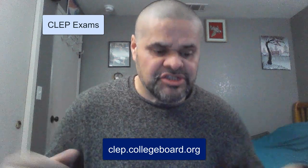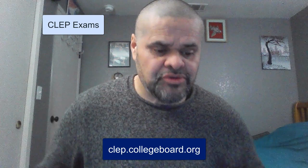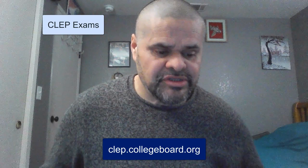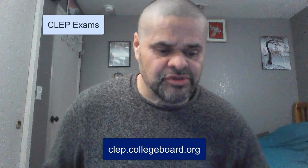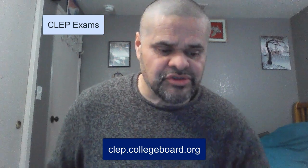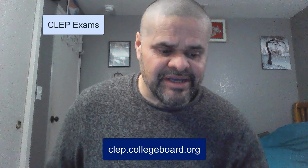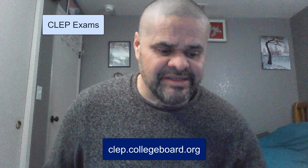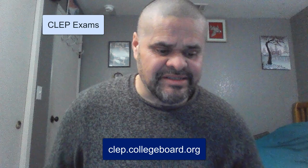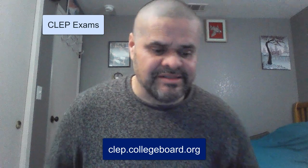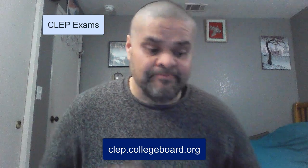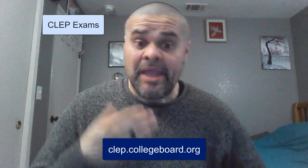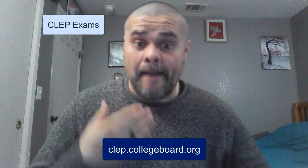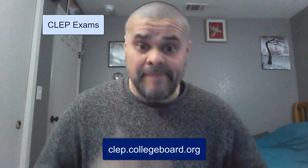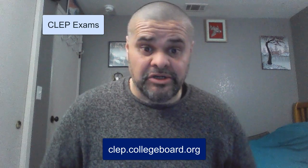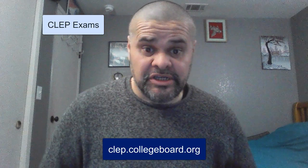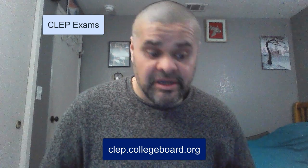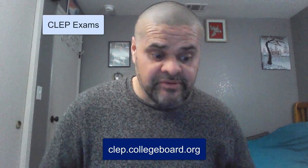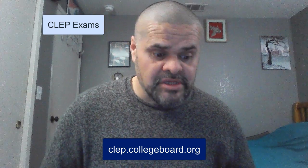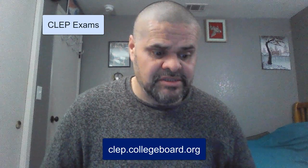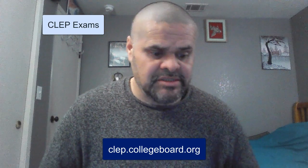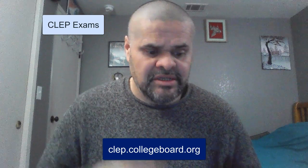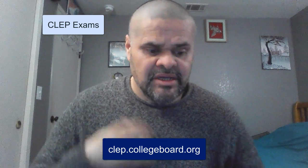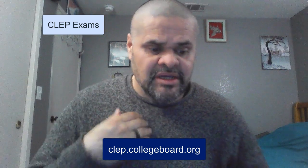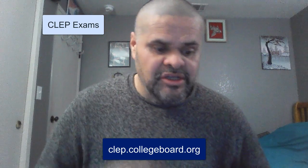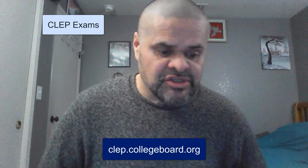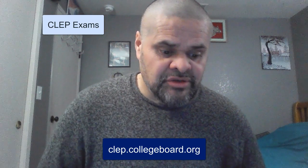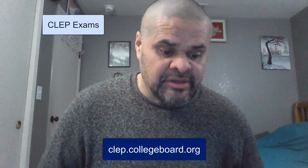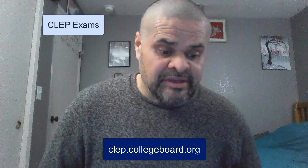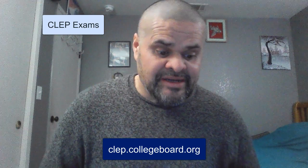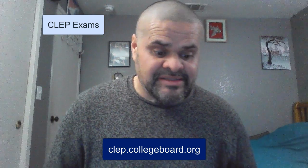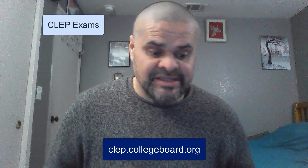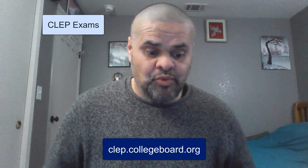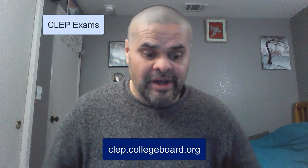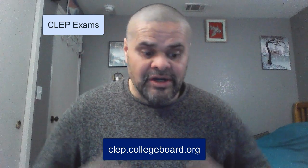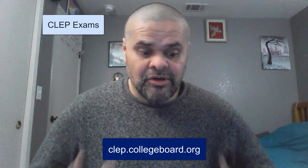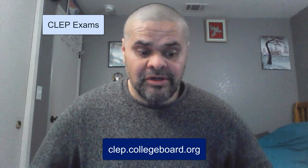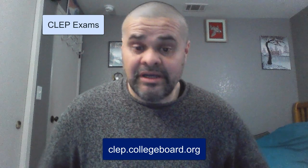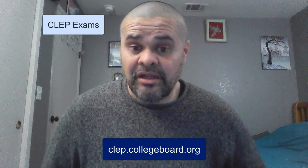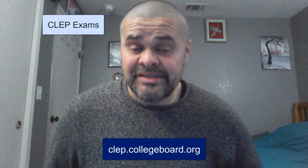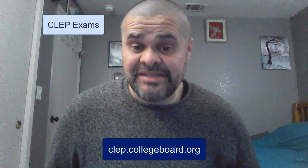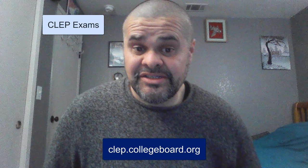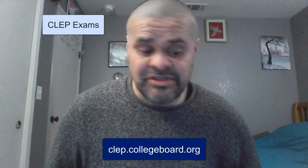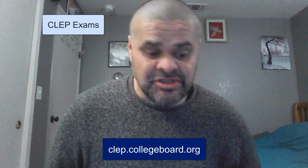history and social sciences, American government, history of the United States 1, early colonization